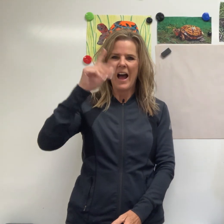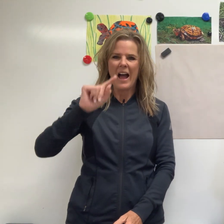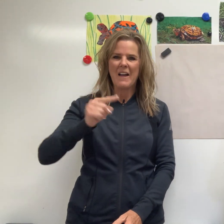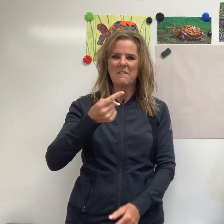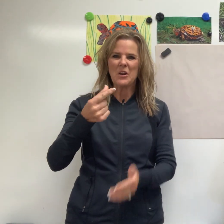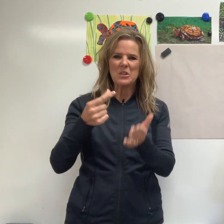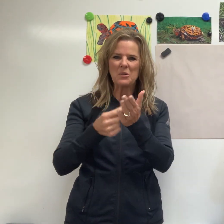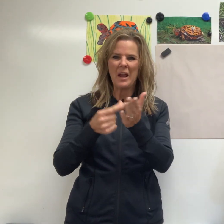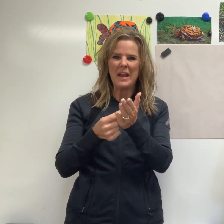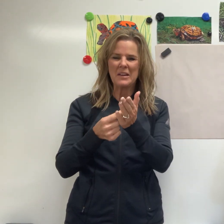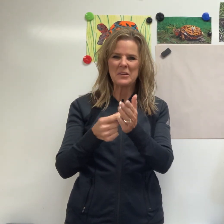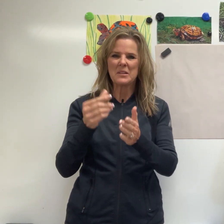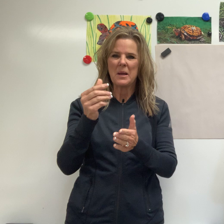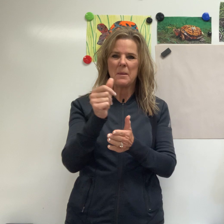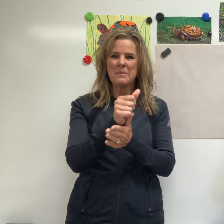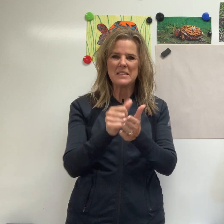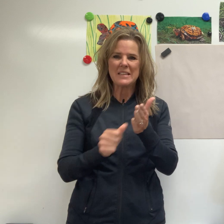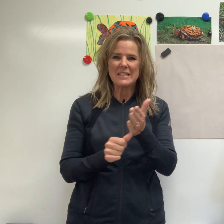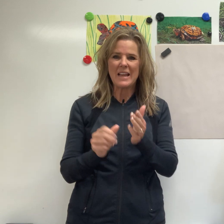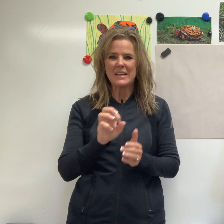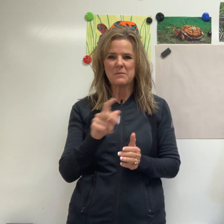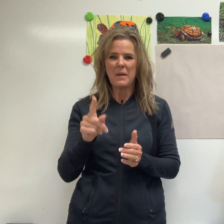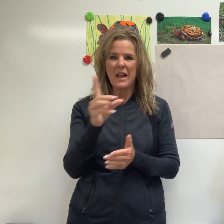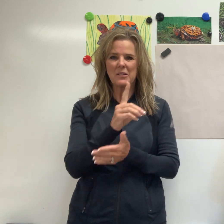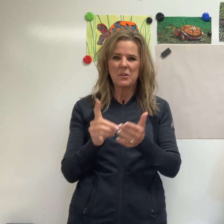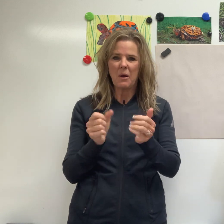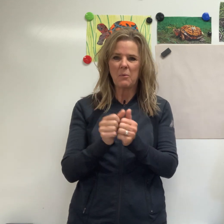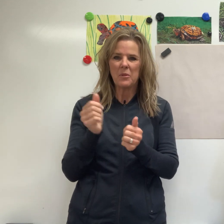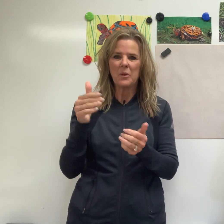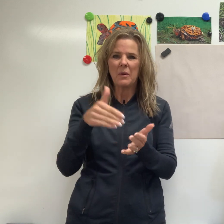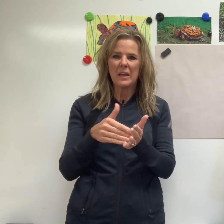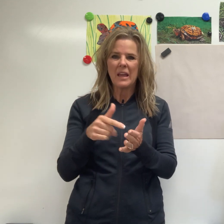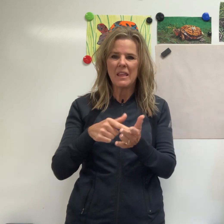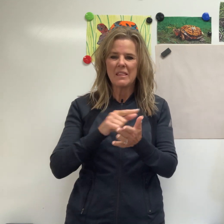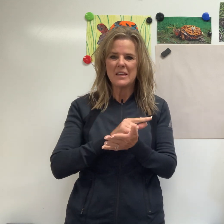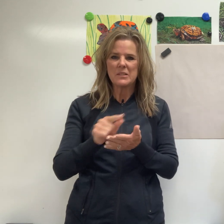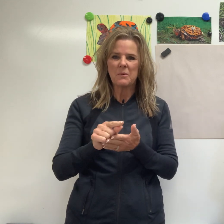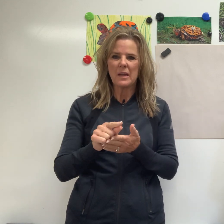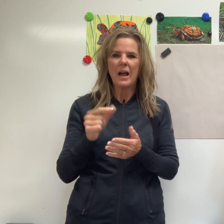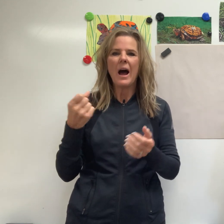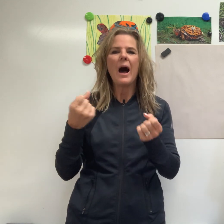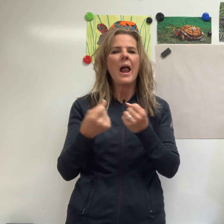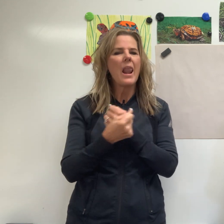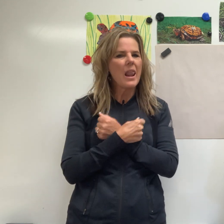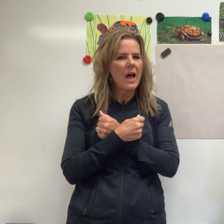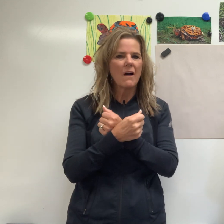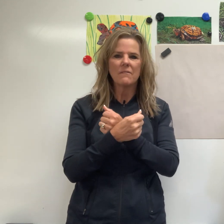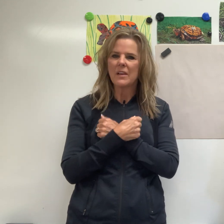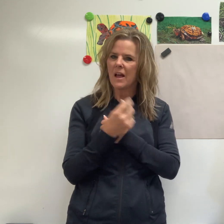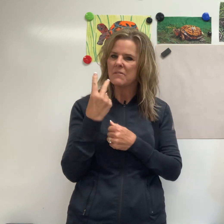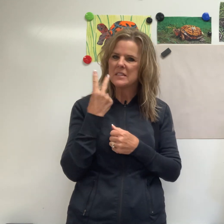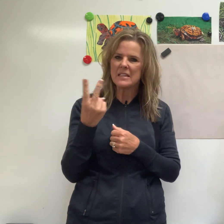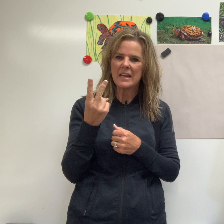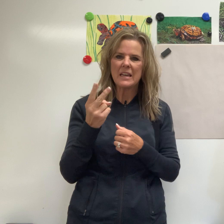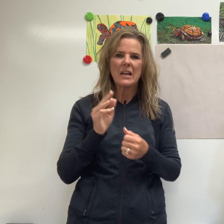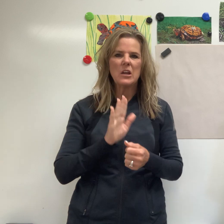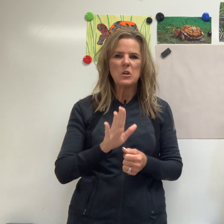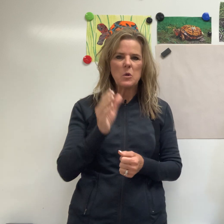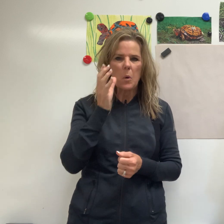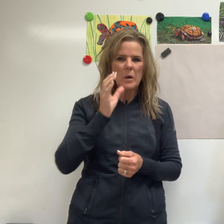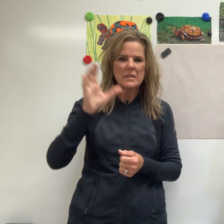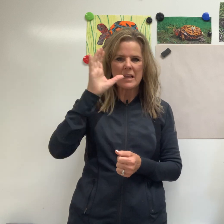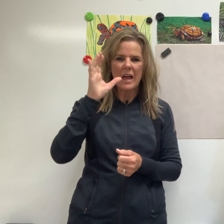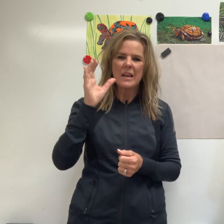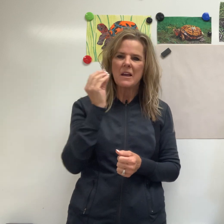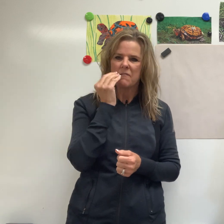first graders, Mrs. Adams back to draw with you again this week. I loved seeing your sunflowers. That is